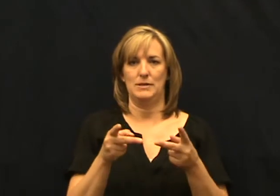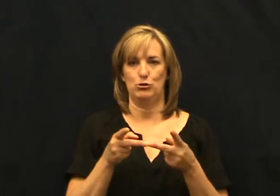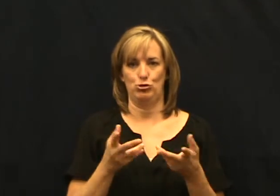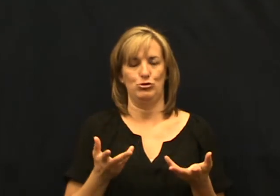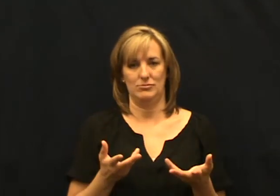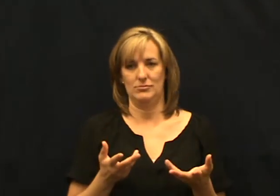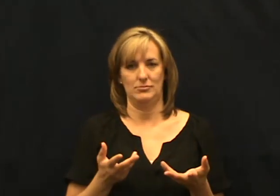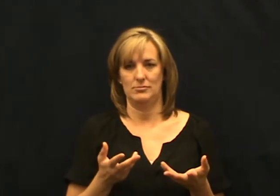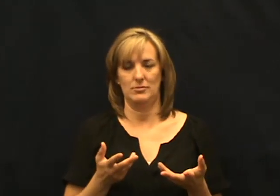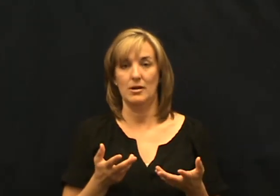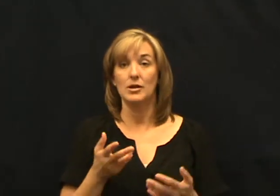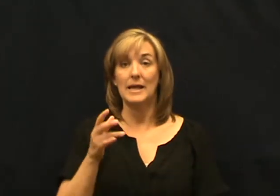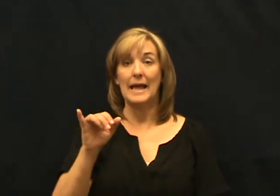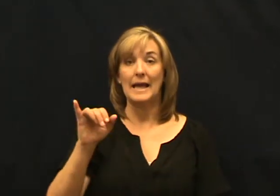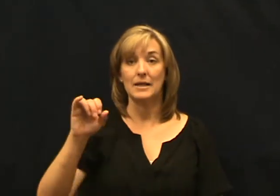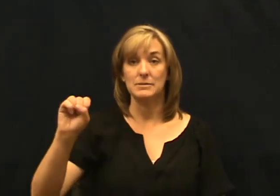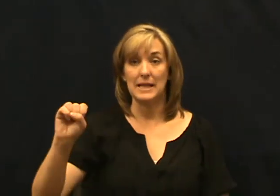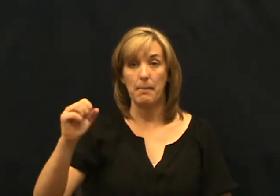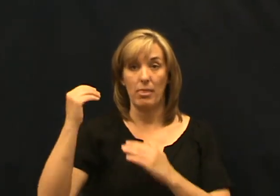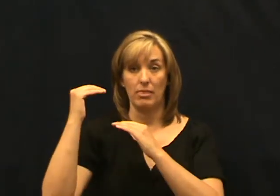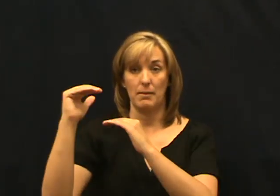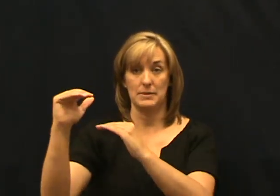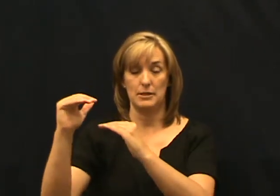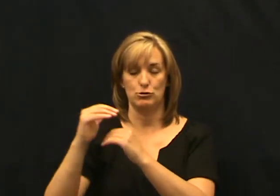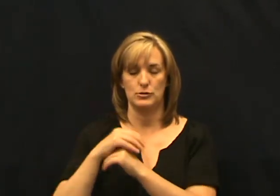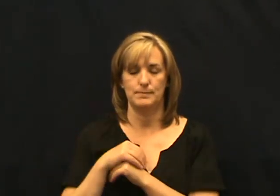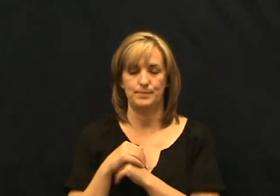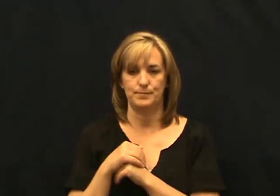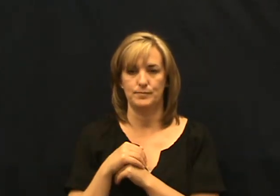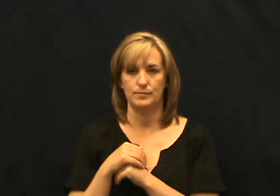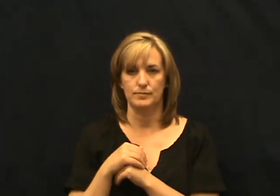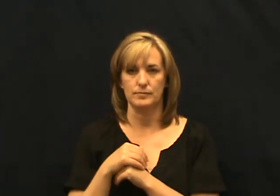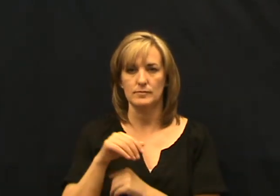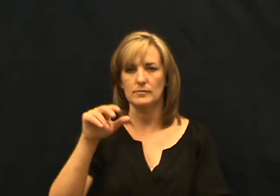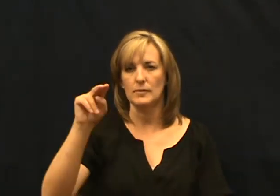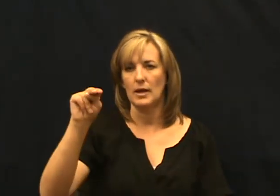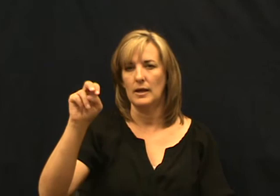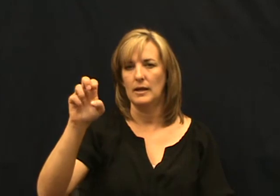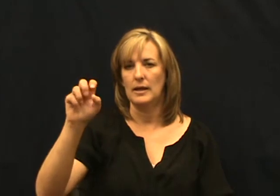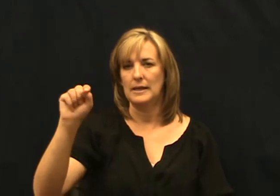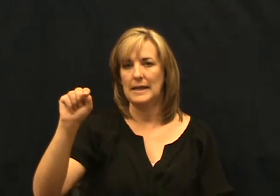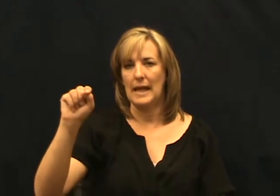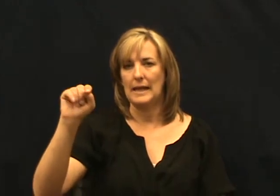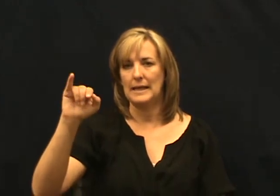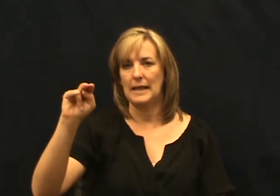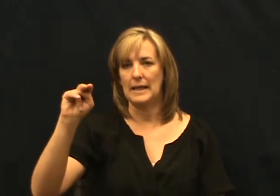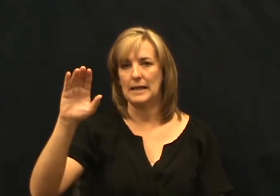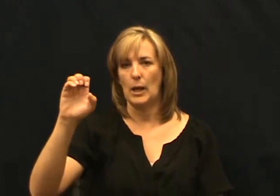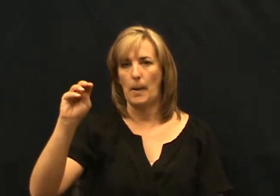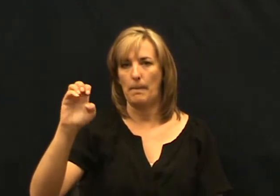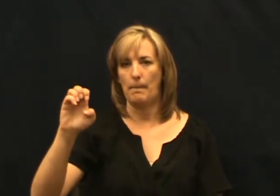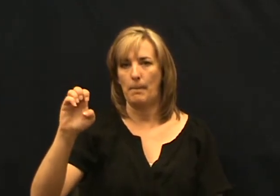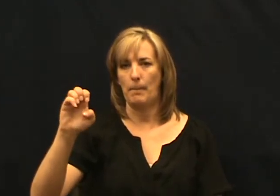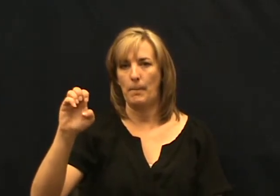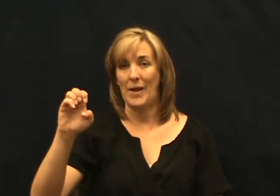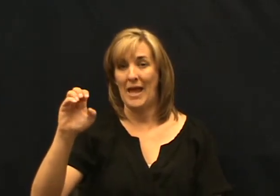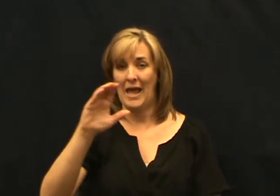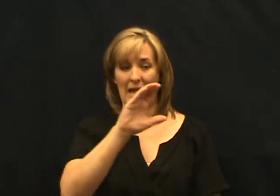So income statement limitations. Net income does not equal cash. So we, in